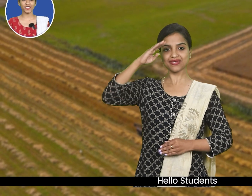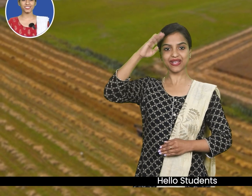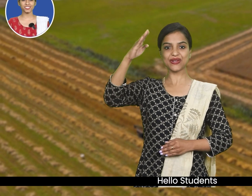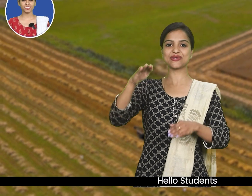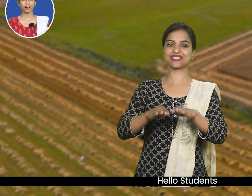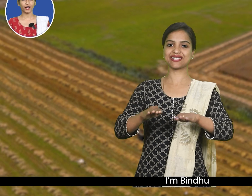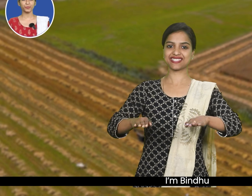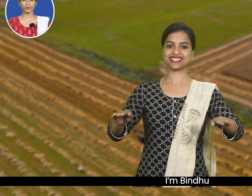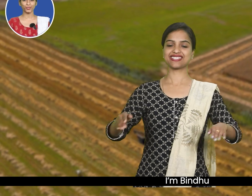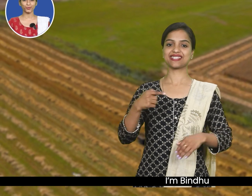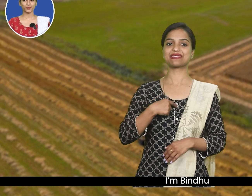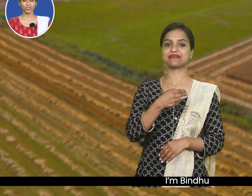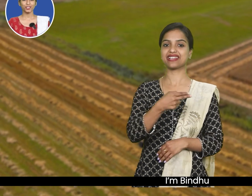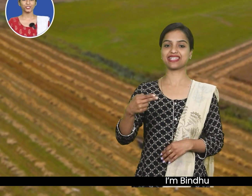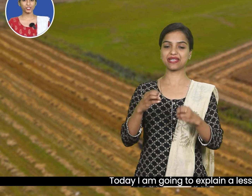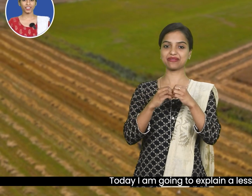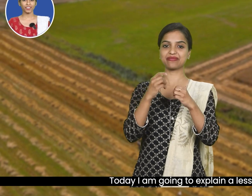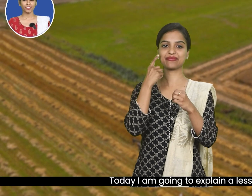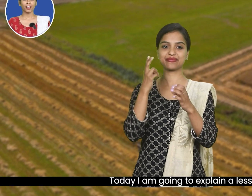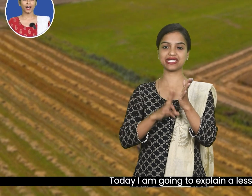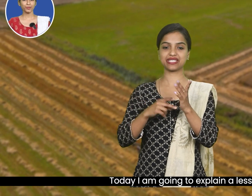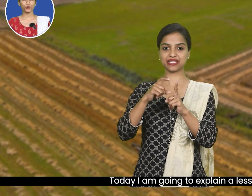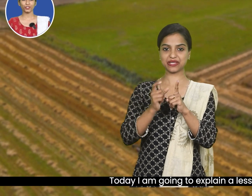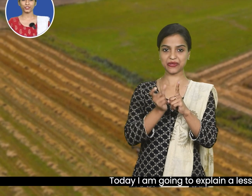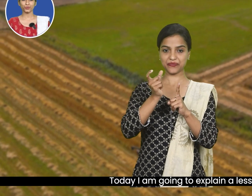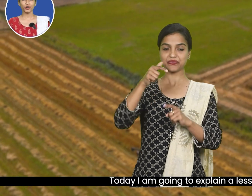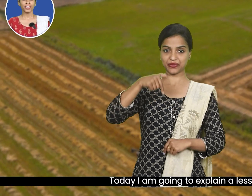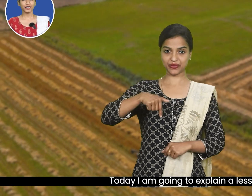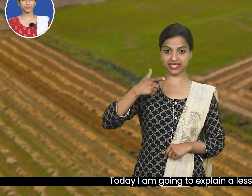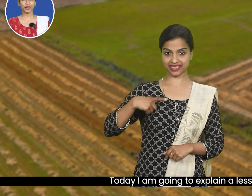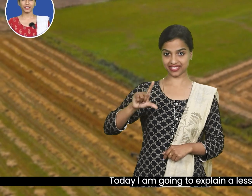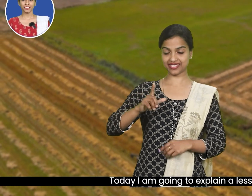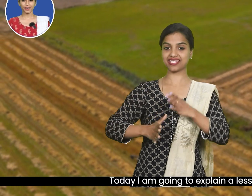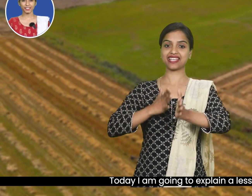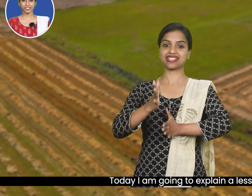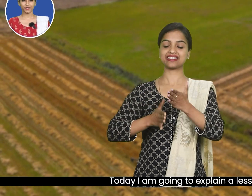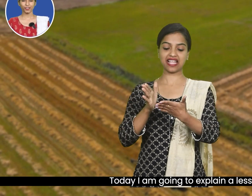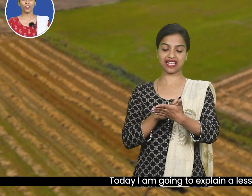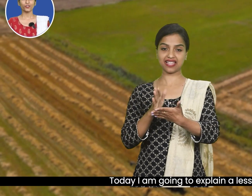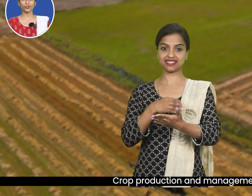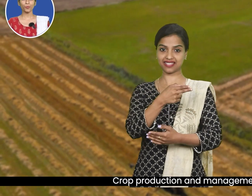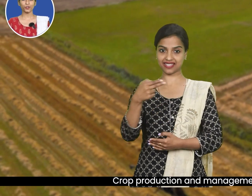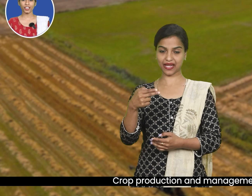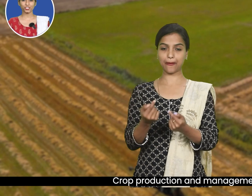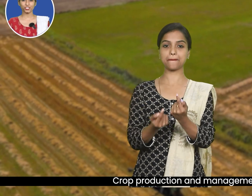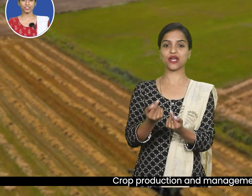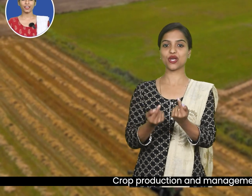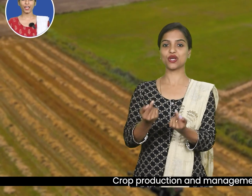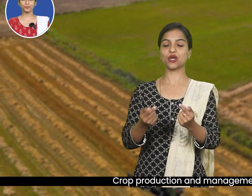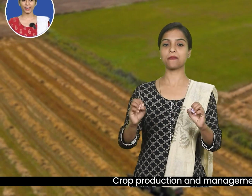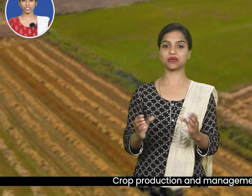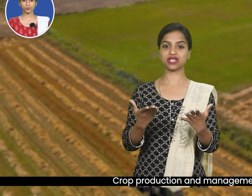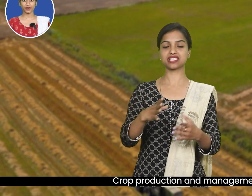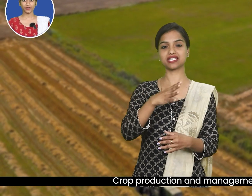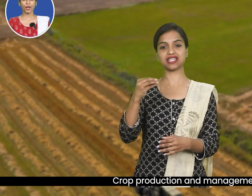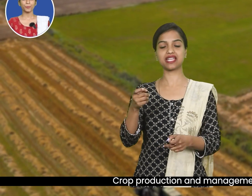Hello students, I am Bindu. Today I am going to explain a lesson Crop Production